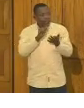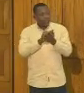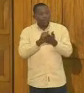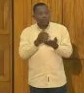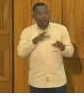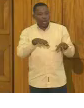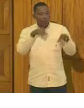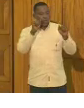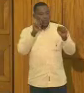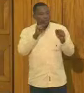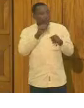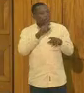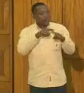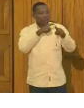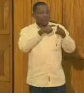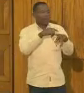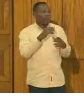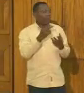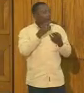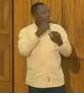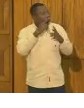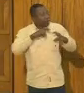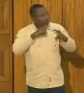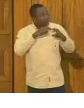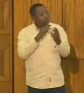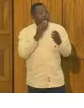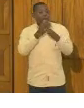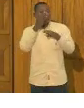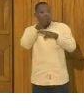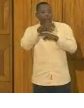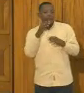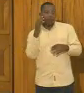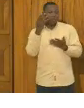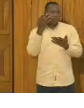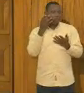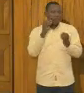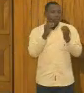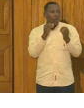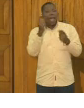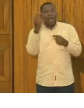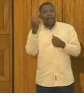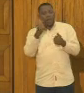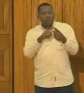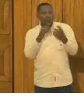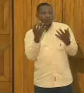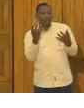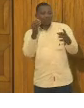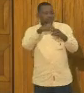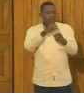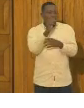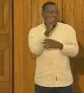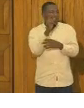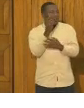various researches. And after further screening, we were able to only include 11 studies based on